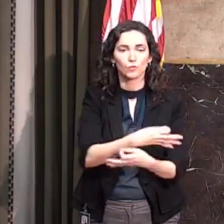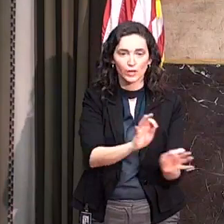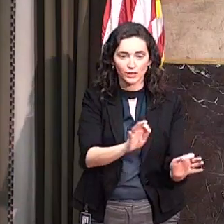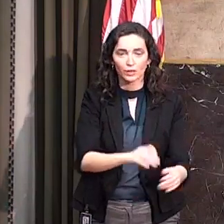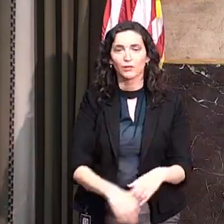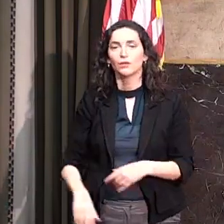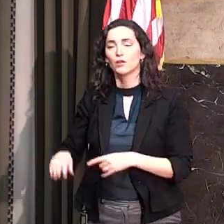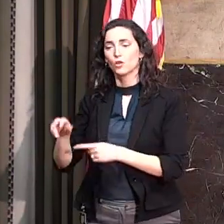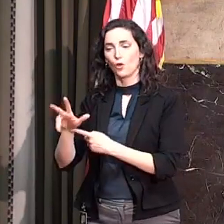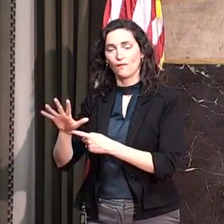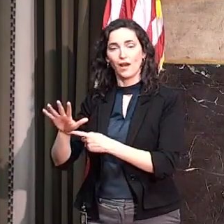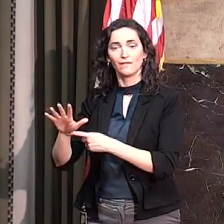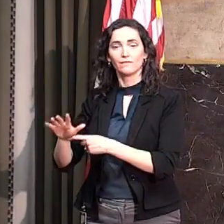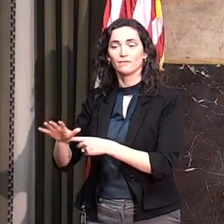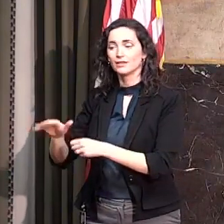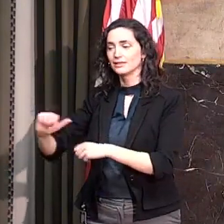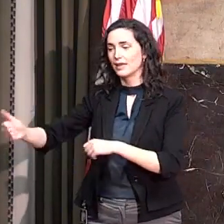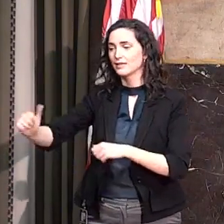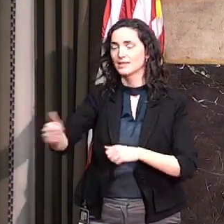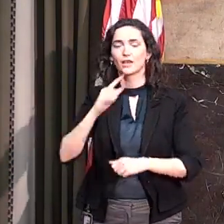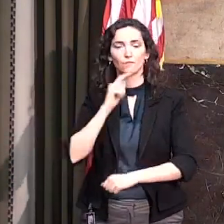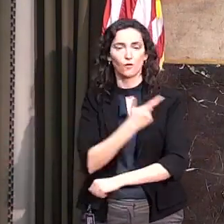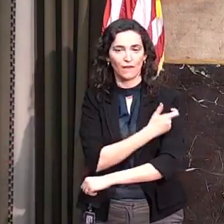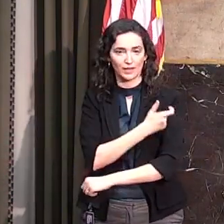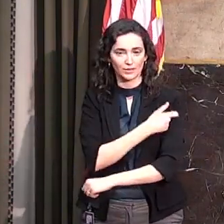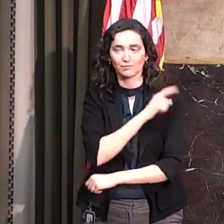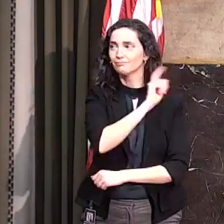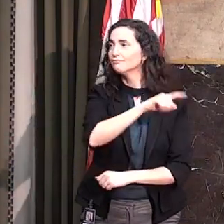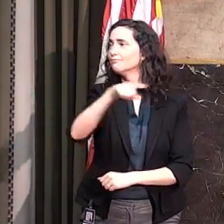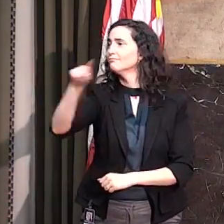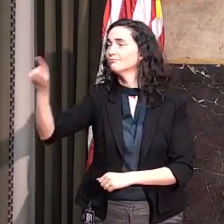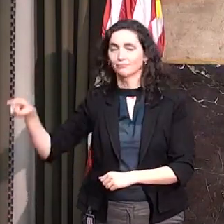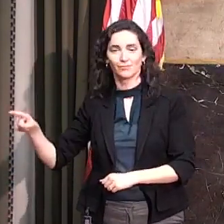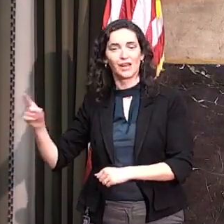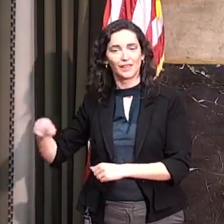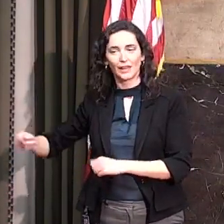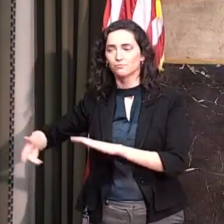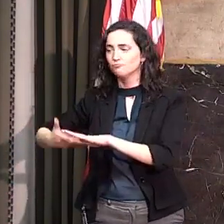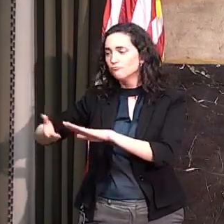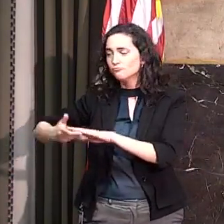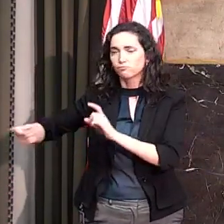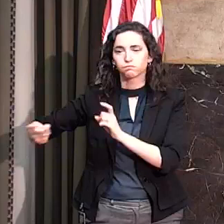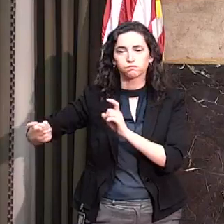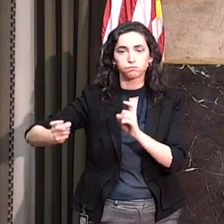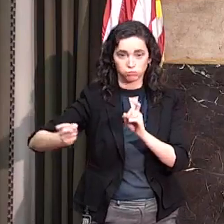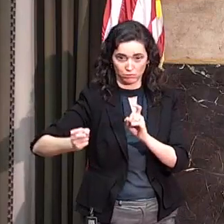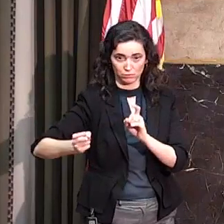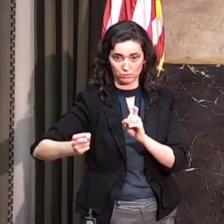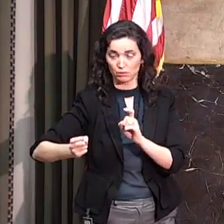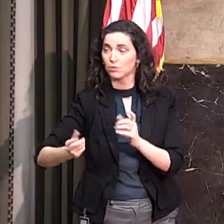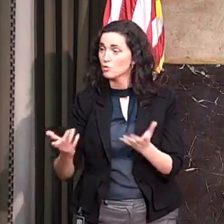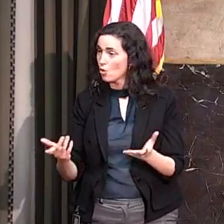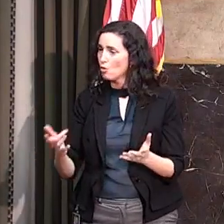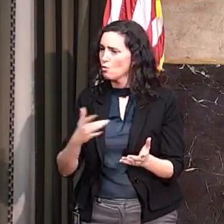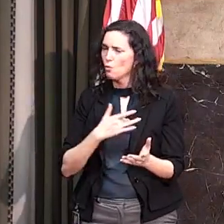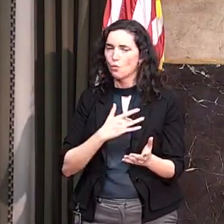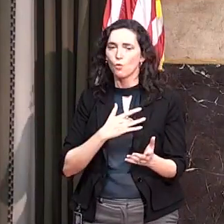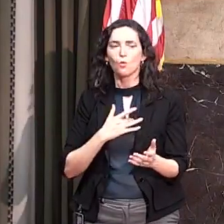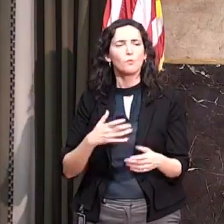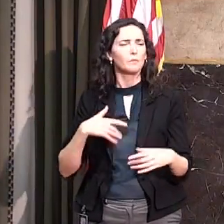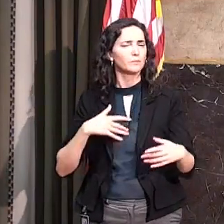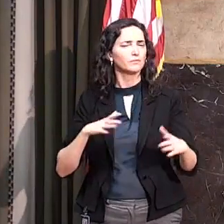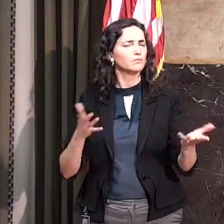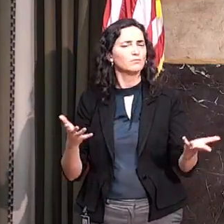administer vaccine. And just to make sure that people can be aware and appreciate